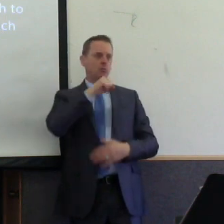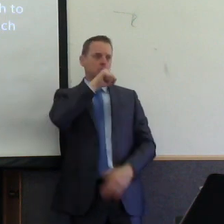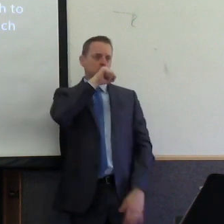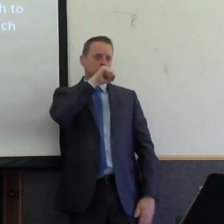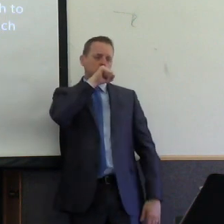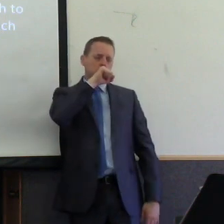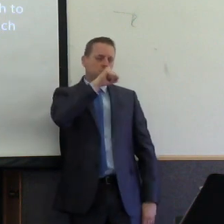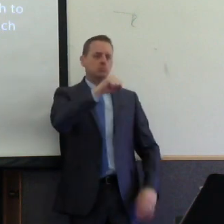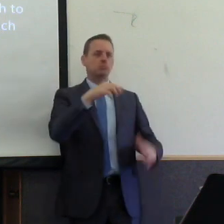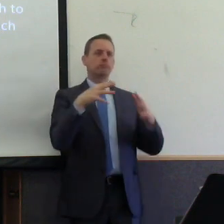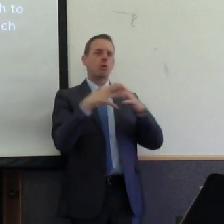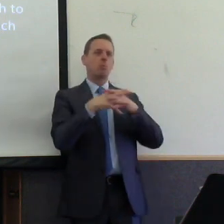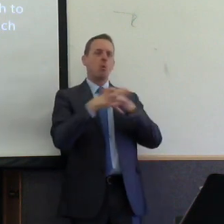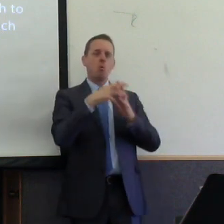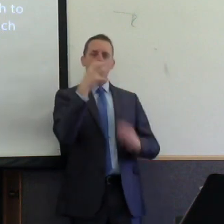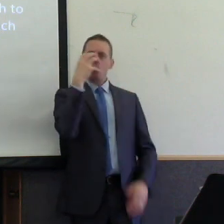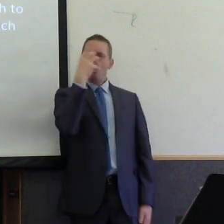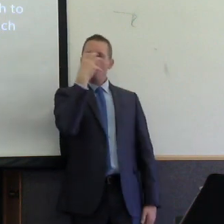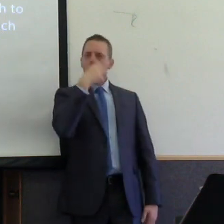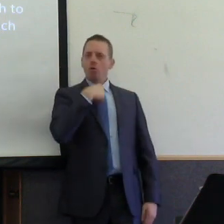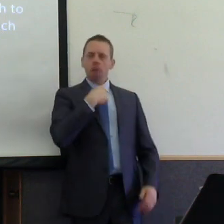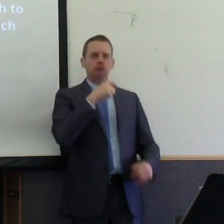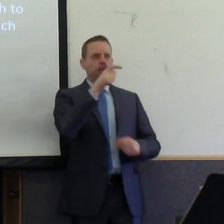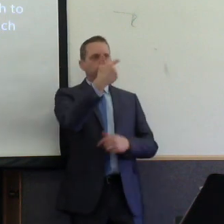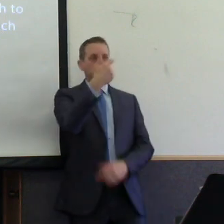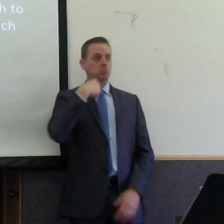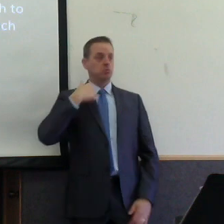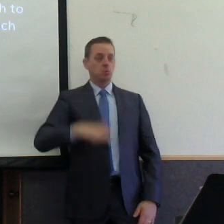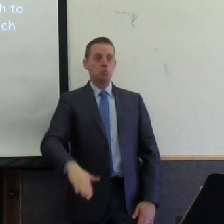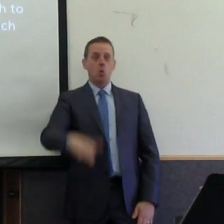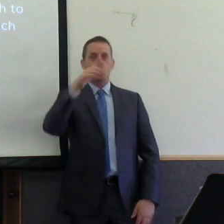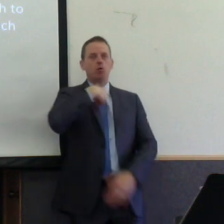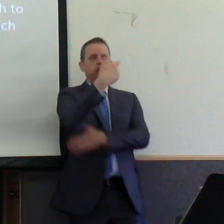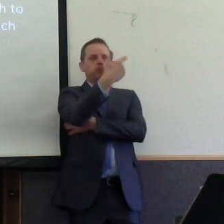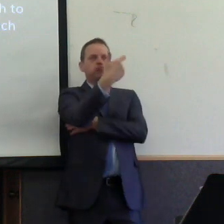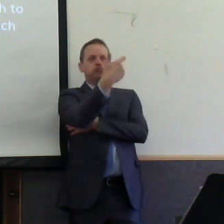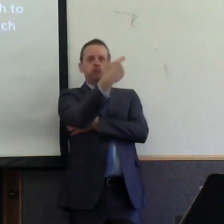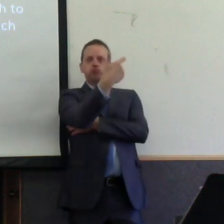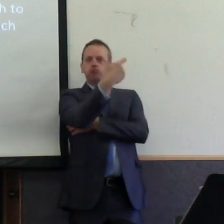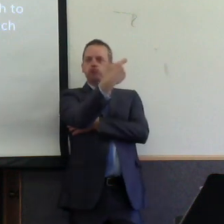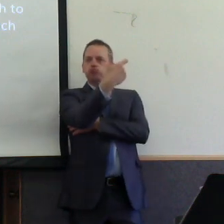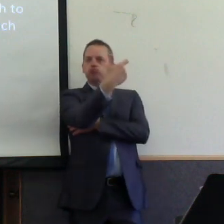Just like on Sunday, you know, baby, you have to watch Sunday football.